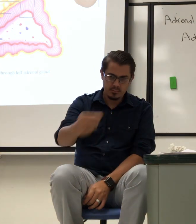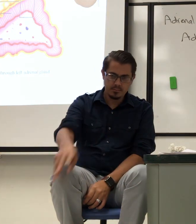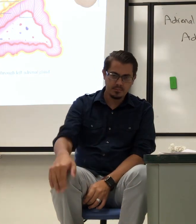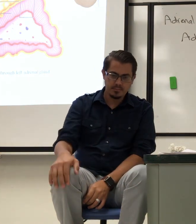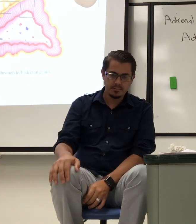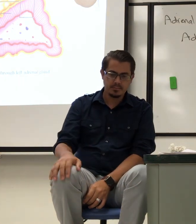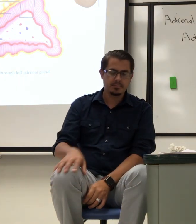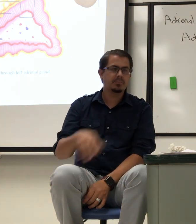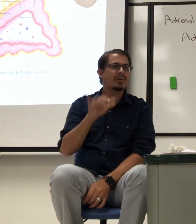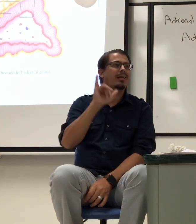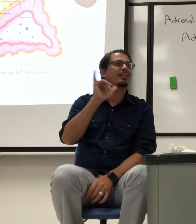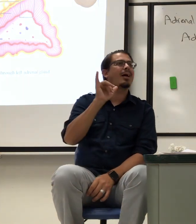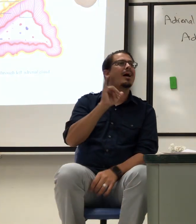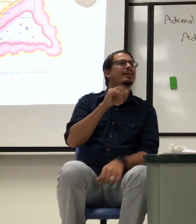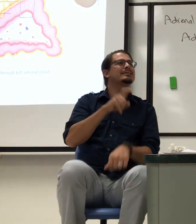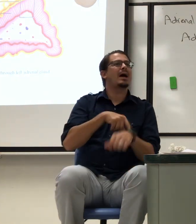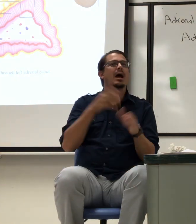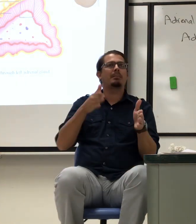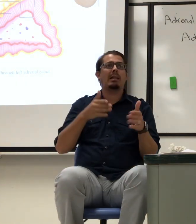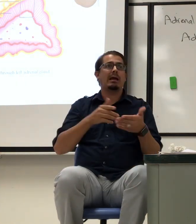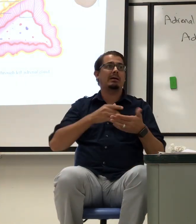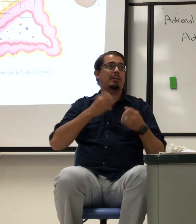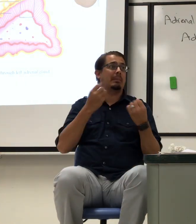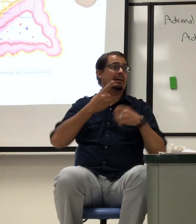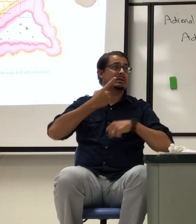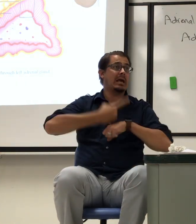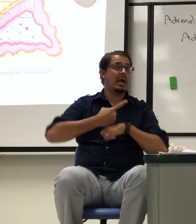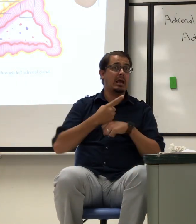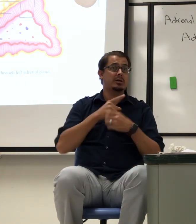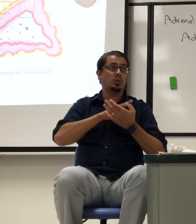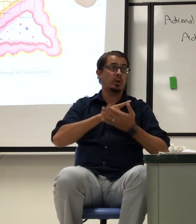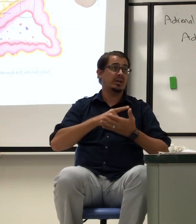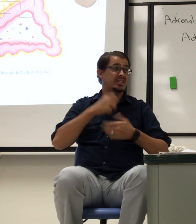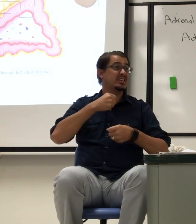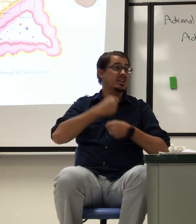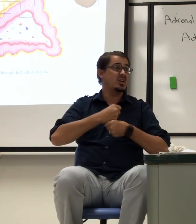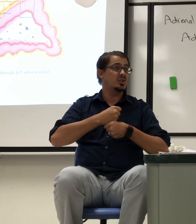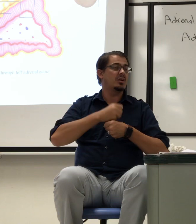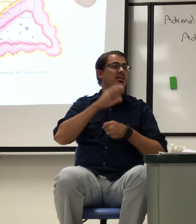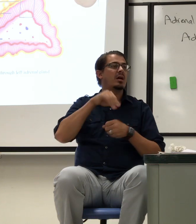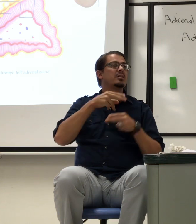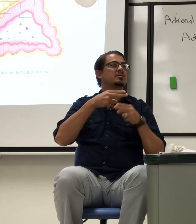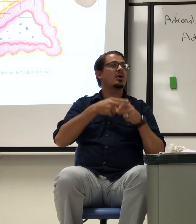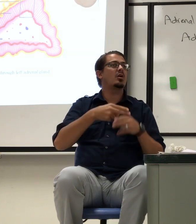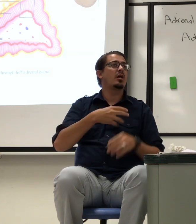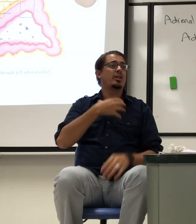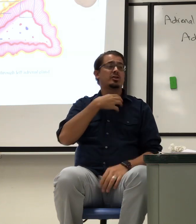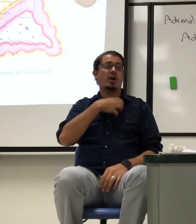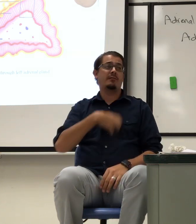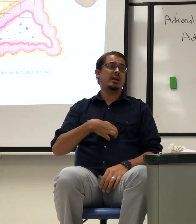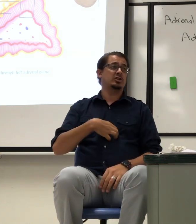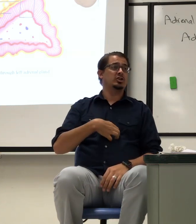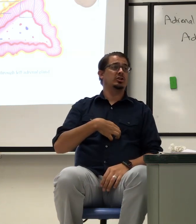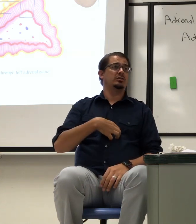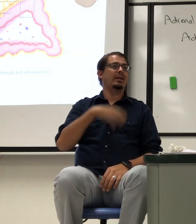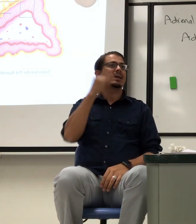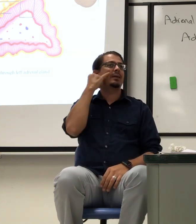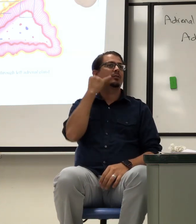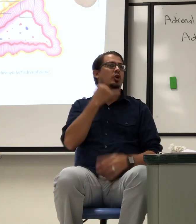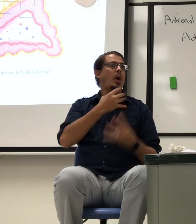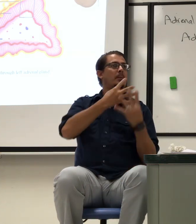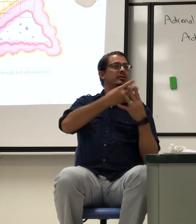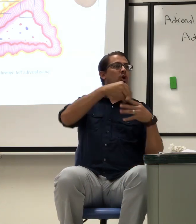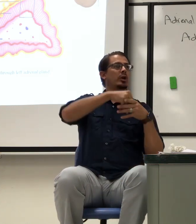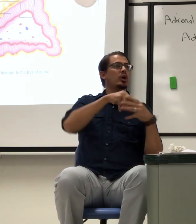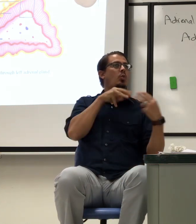That will be over the time course of days, weeks, years. We call it the starvation death camp scenario. You're a prisoner of war,